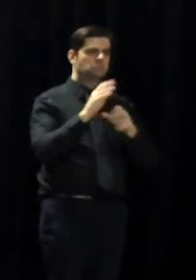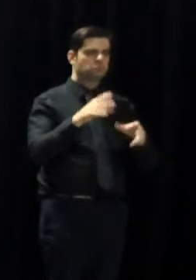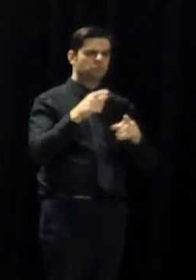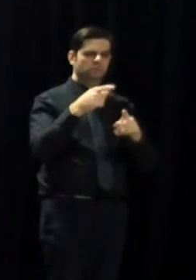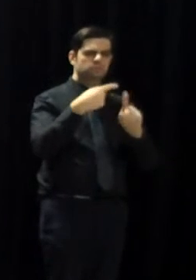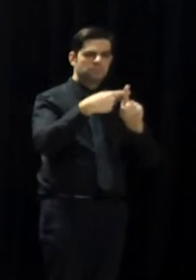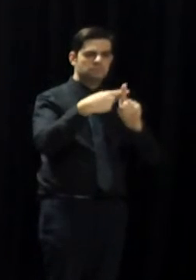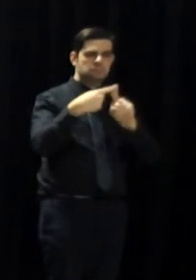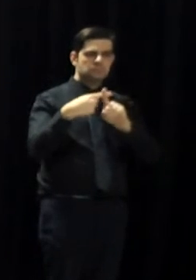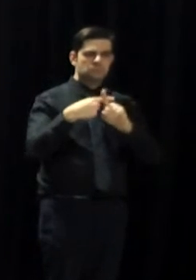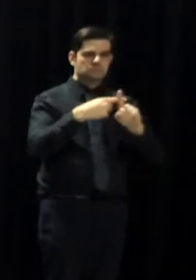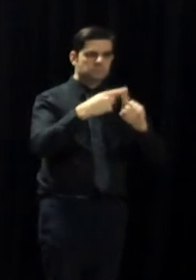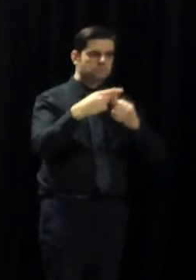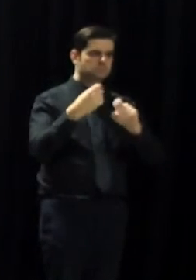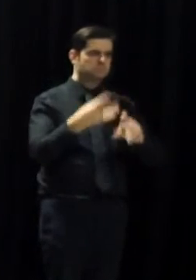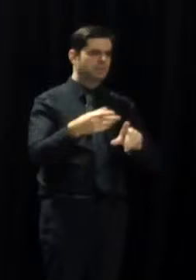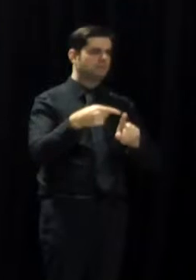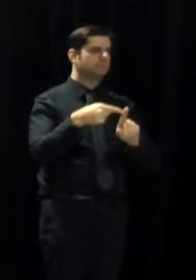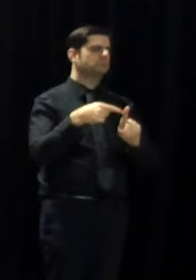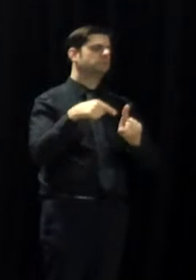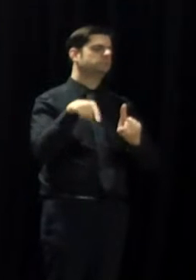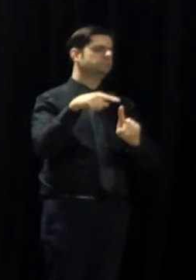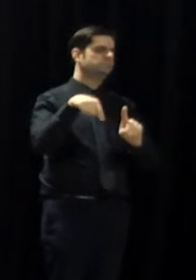we weren't expecting this, but